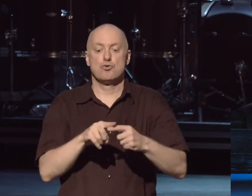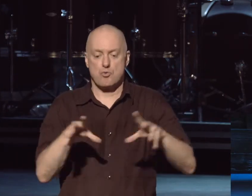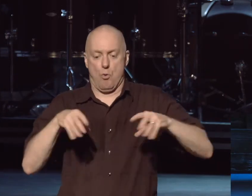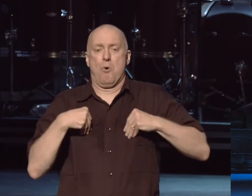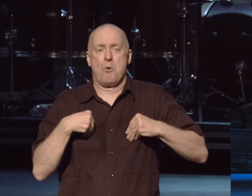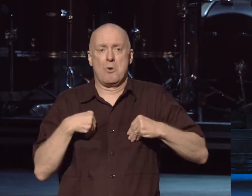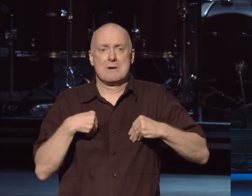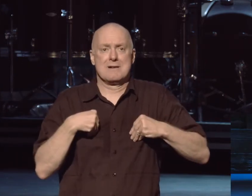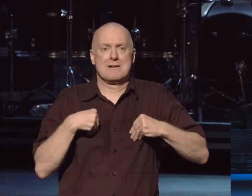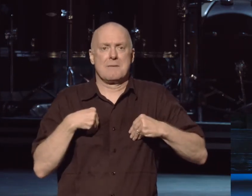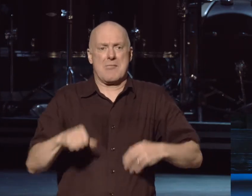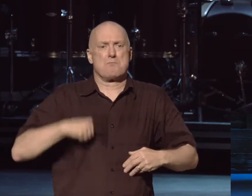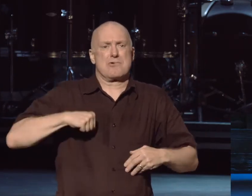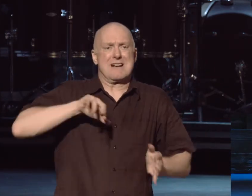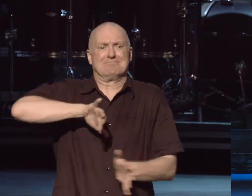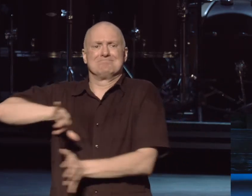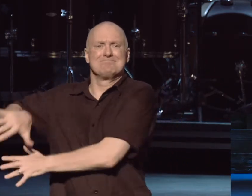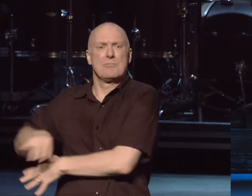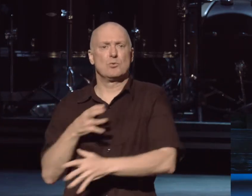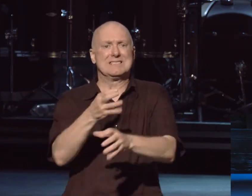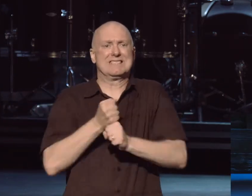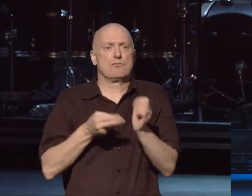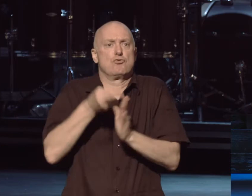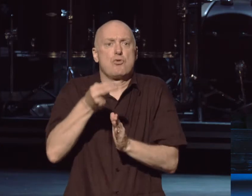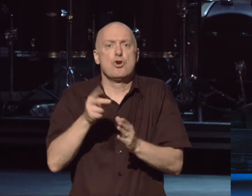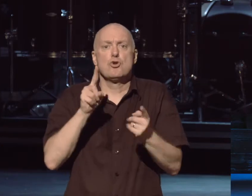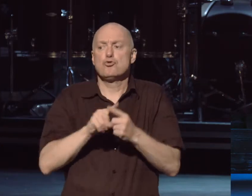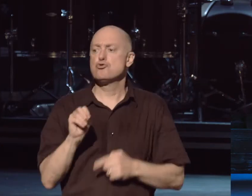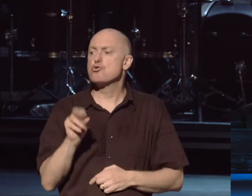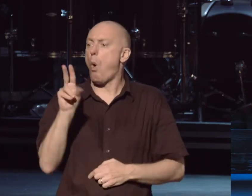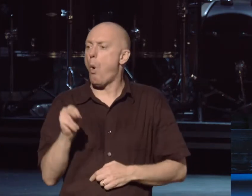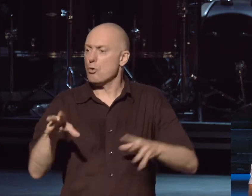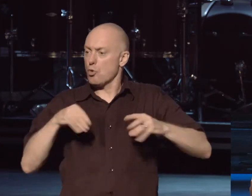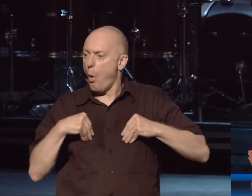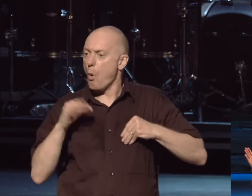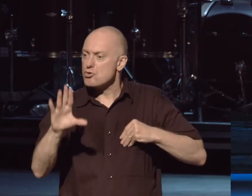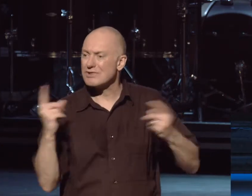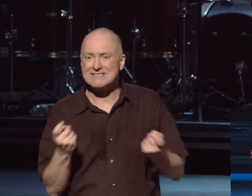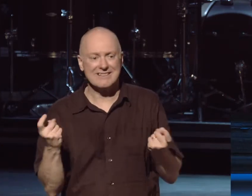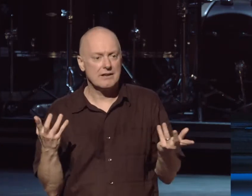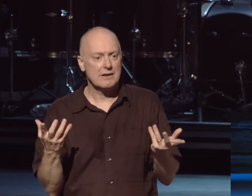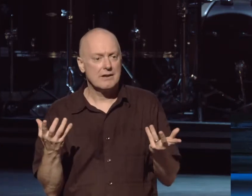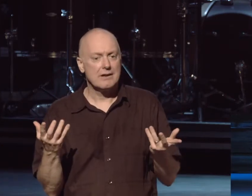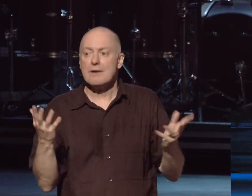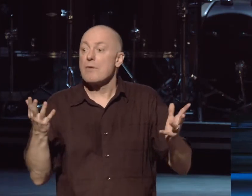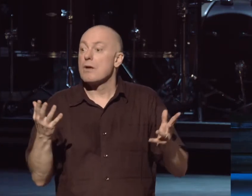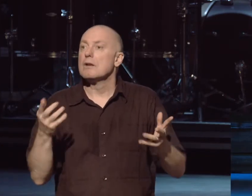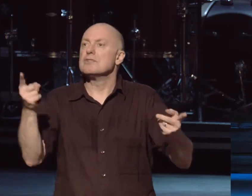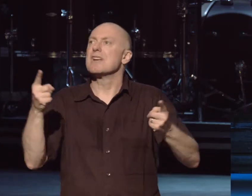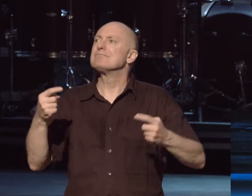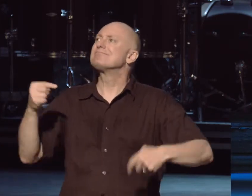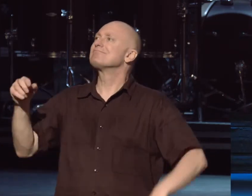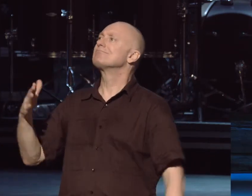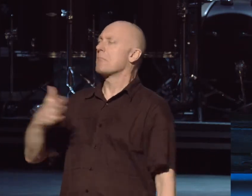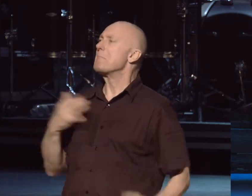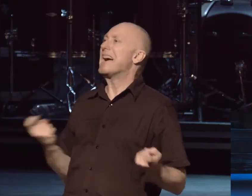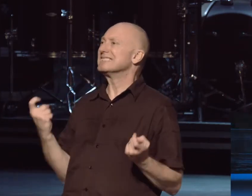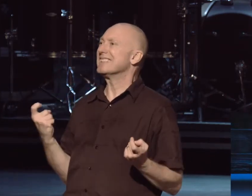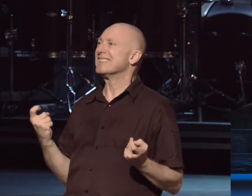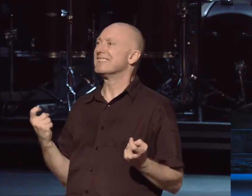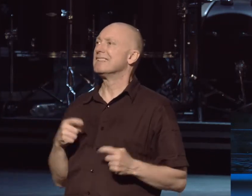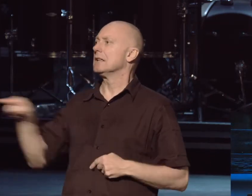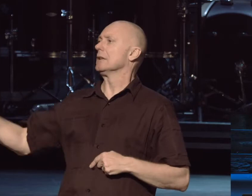pride aside, to receive the truth. Listen, to own your own sin. You can't lose when you own your sin. You can't lose. It's hard, I